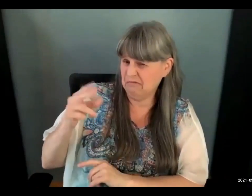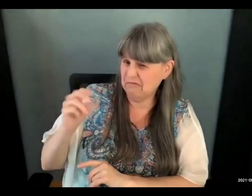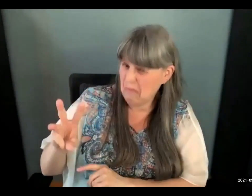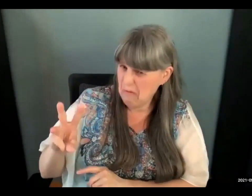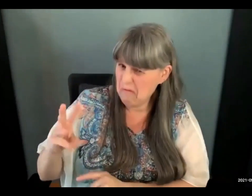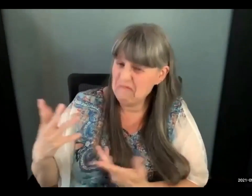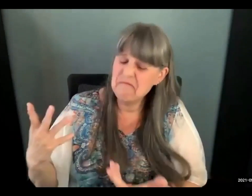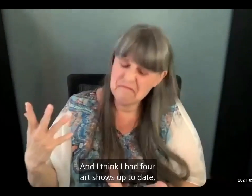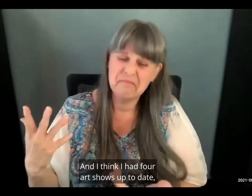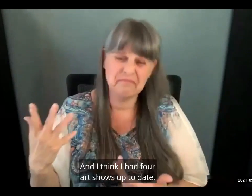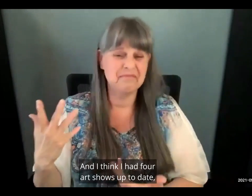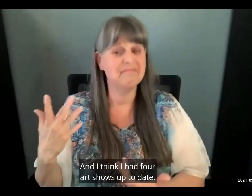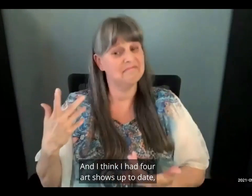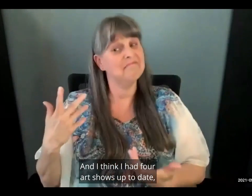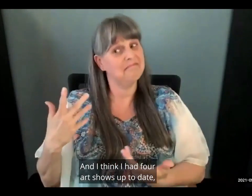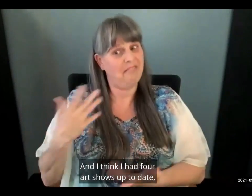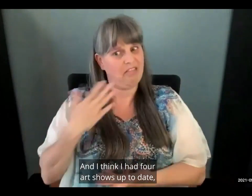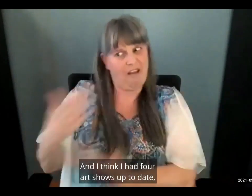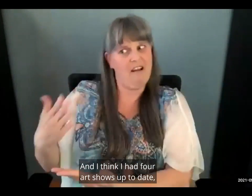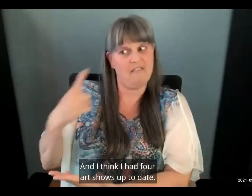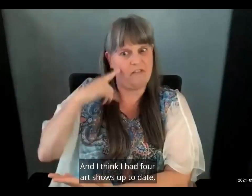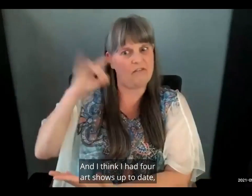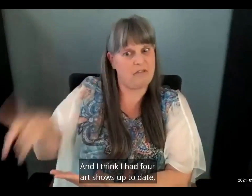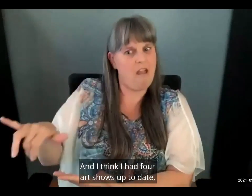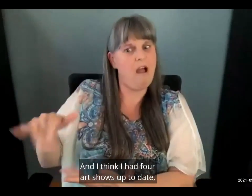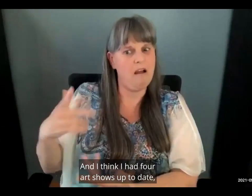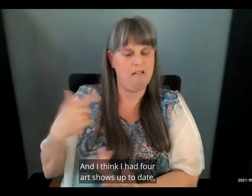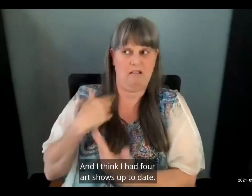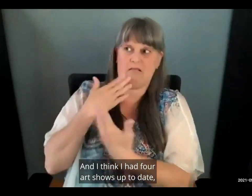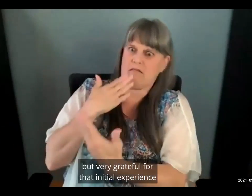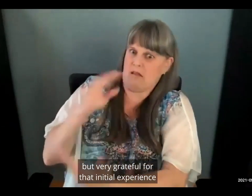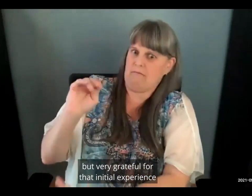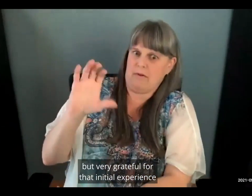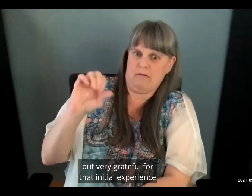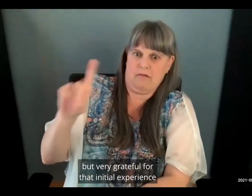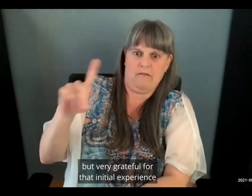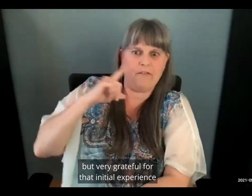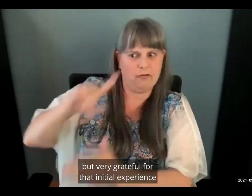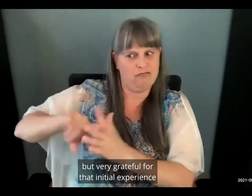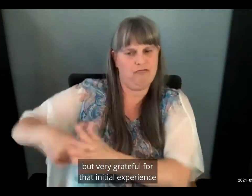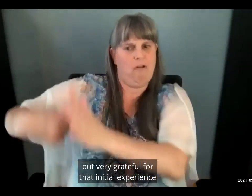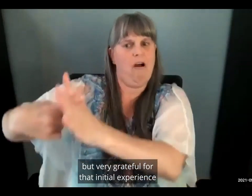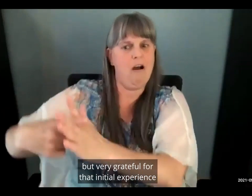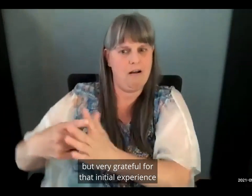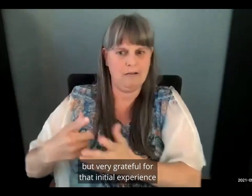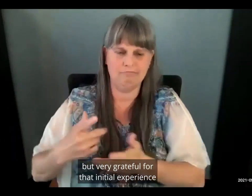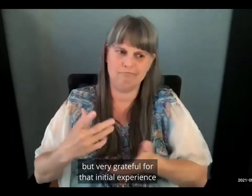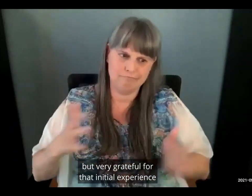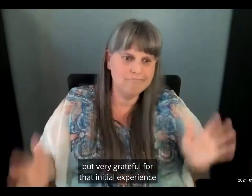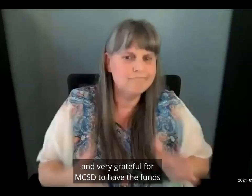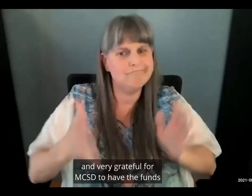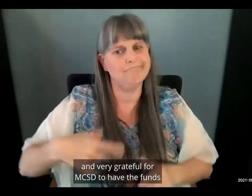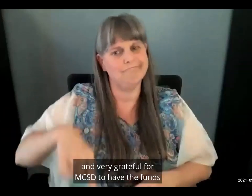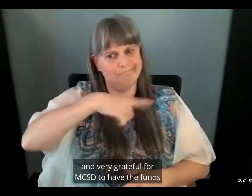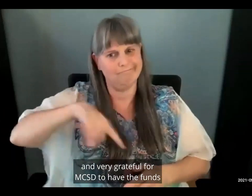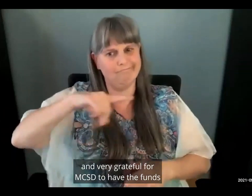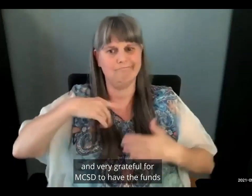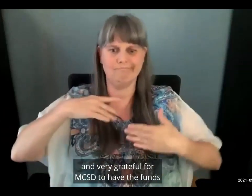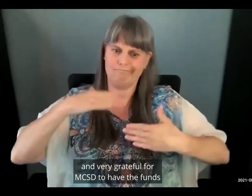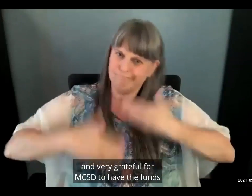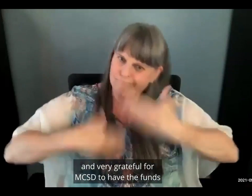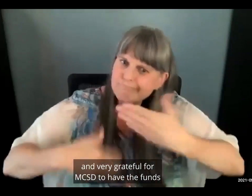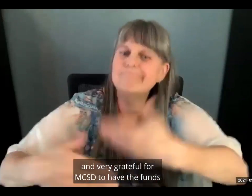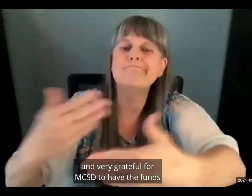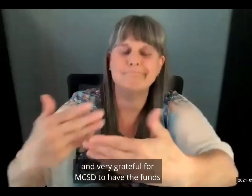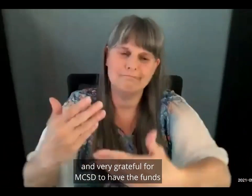it. And I think I had four art shows up to date, but very grateful for that initial experience and very grateful